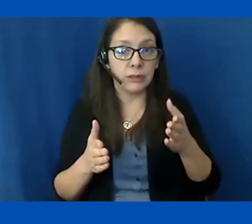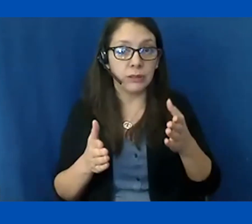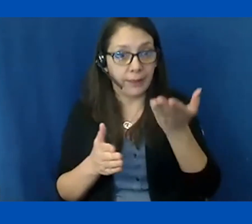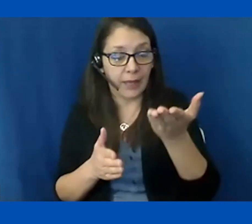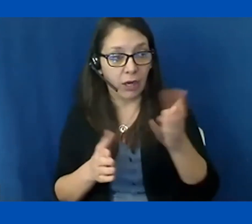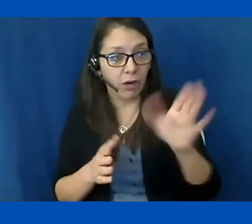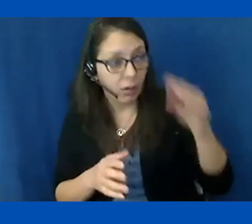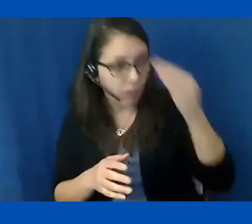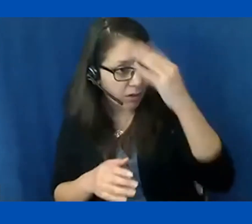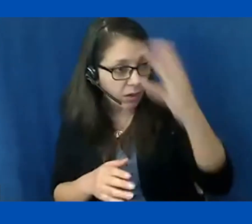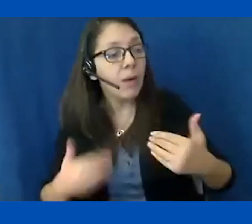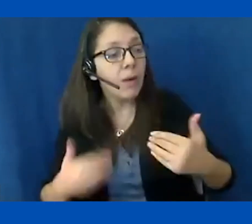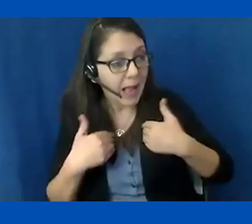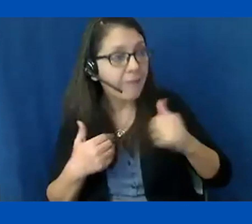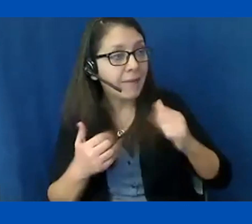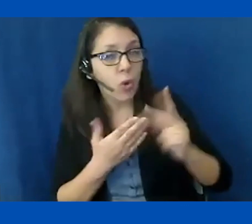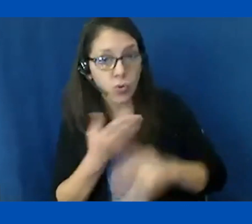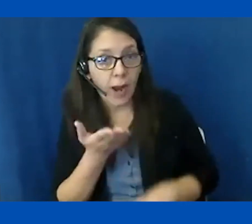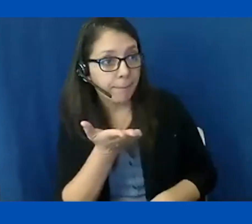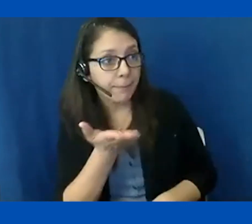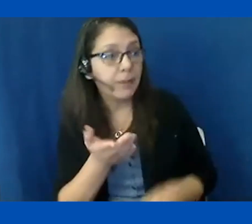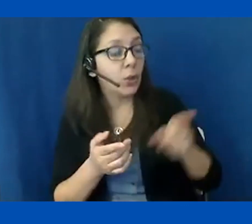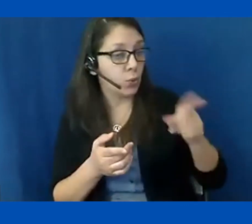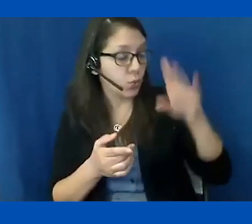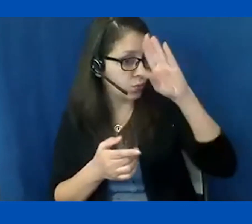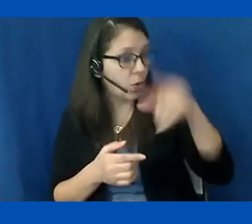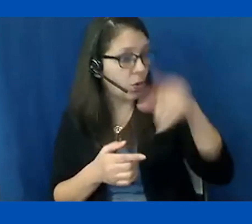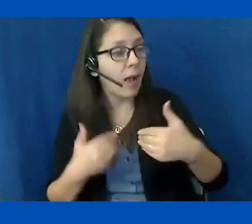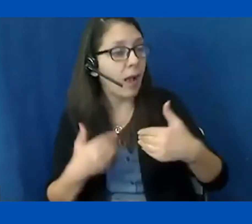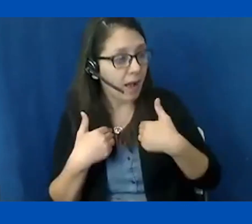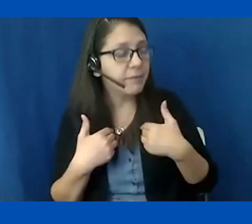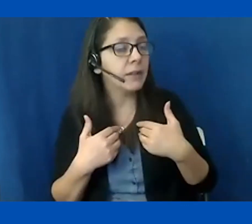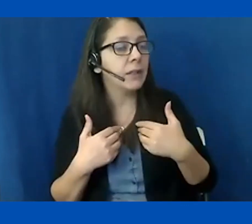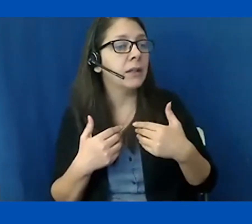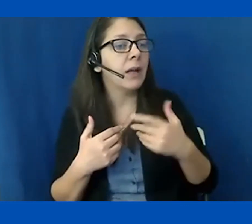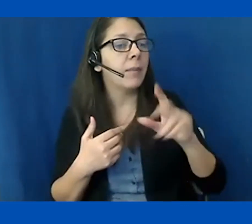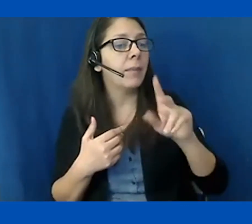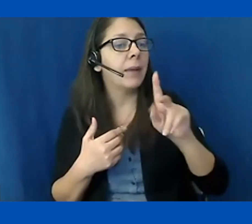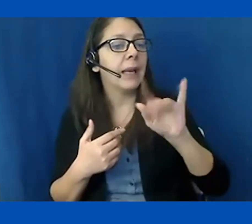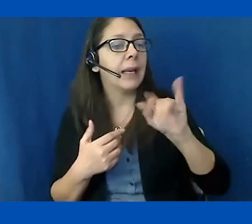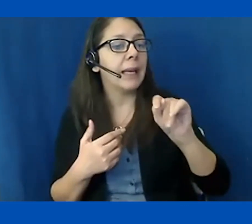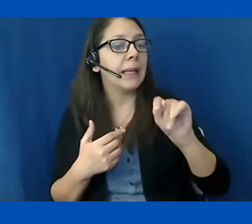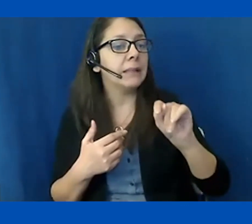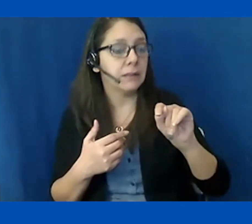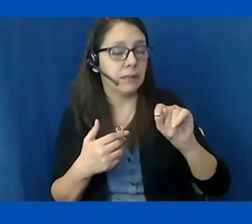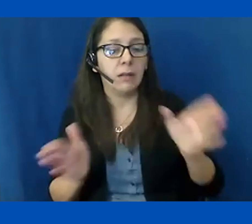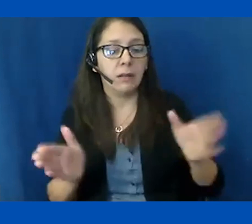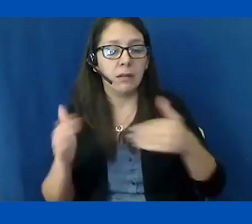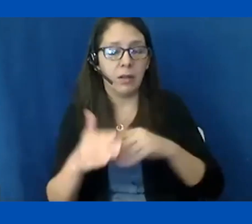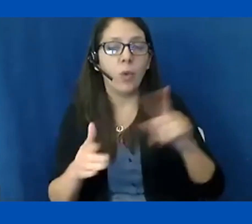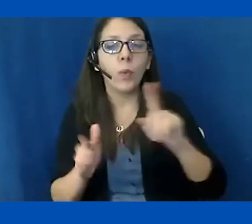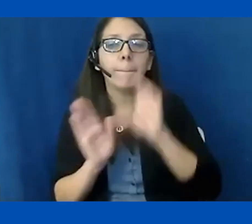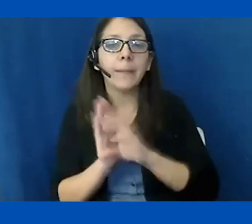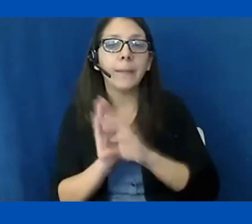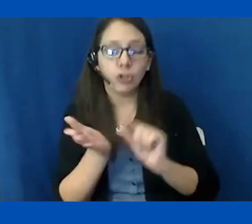do you know that there is this kind of program? Oh, by the way, did you know that there's raised line drawing kits? Oh, by the way, you know, oh, this is how